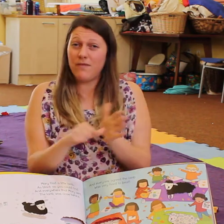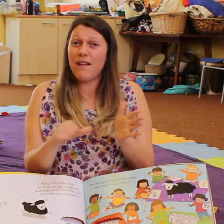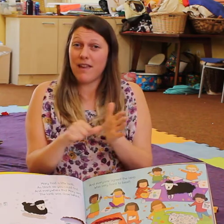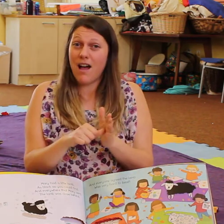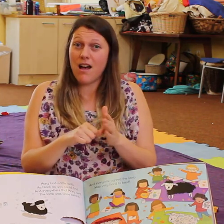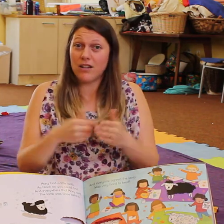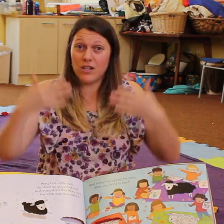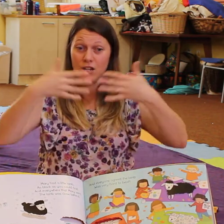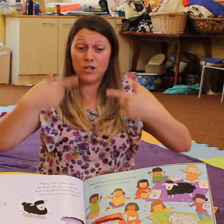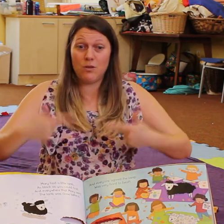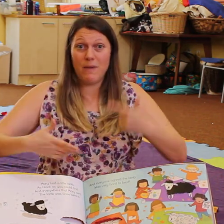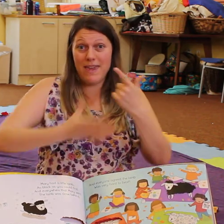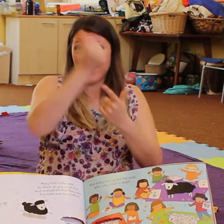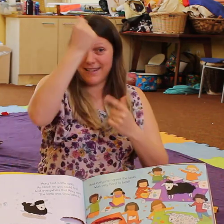very hard to beat.